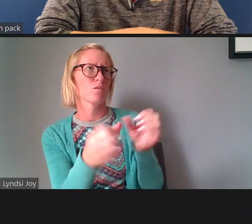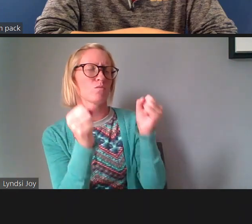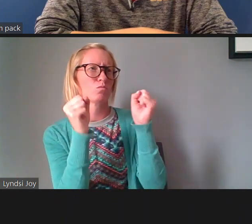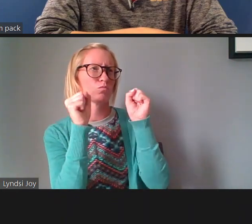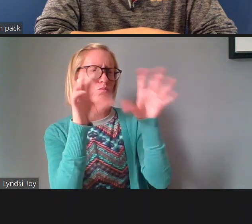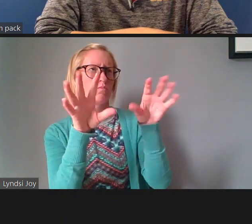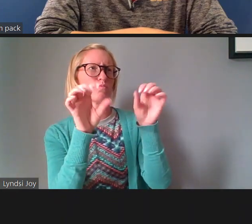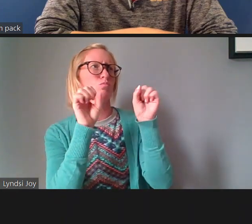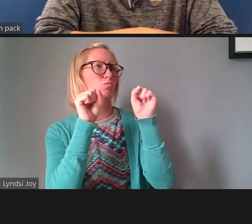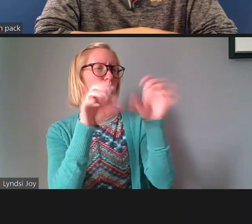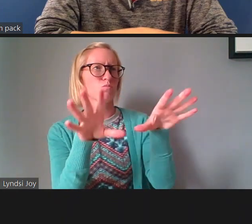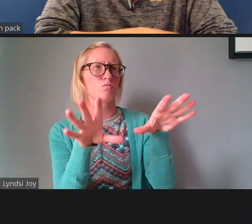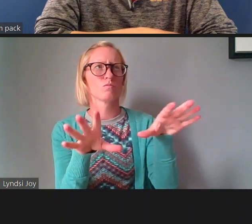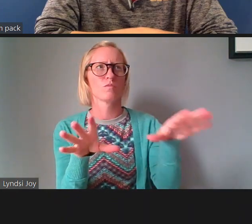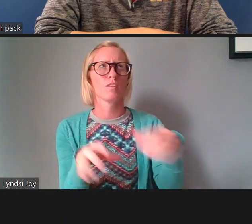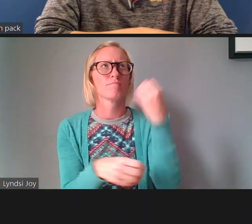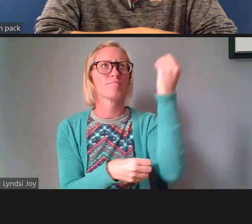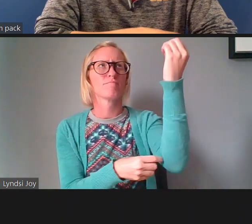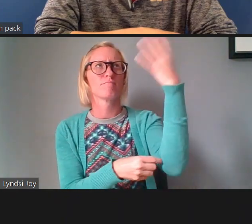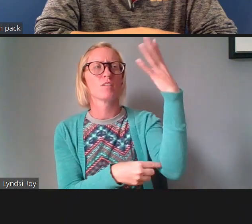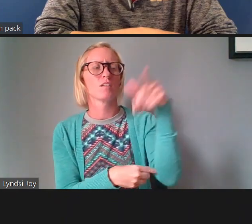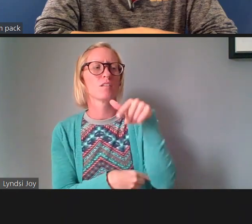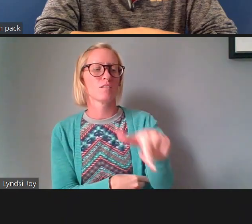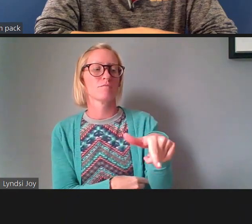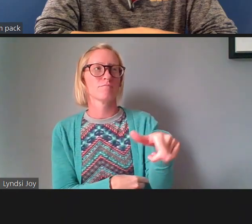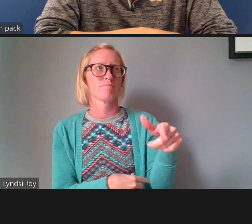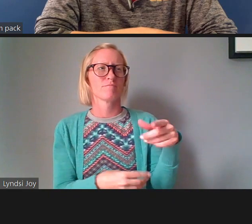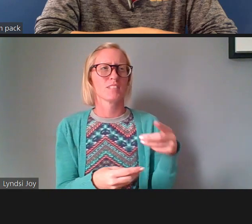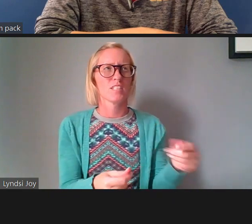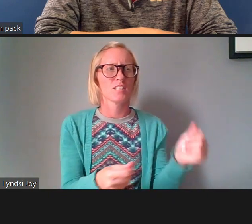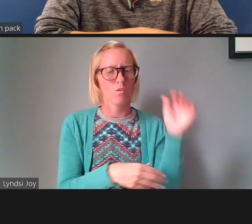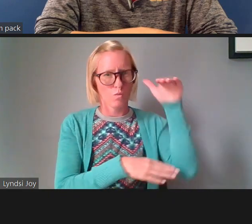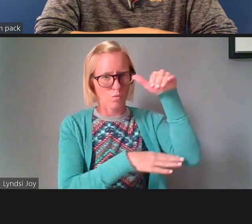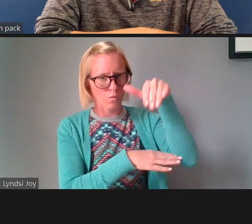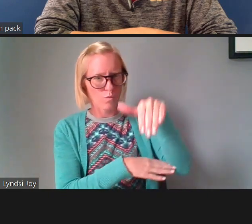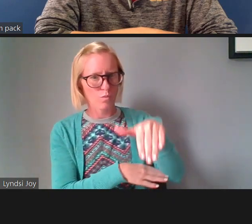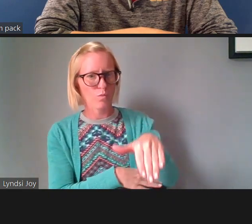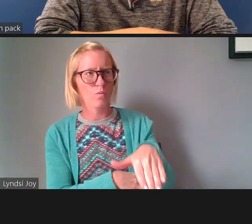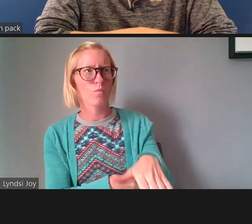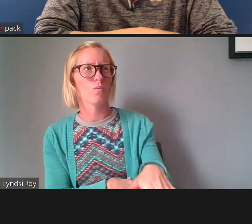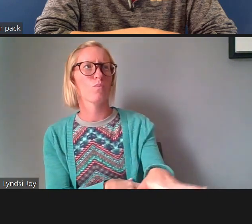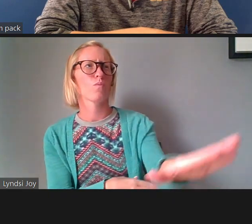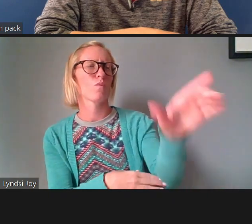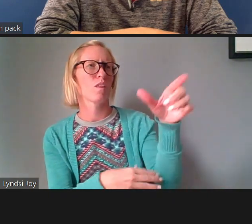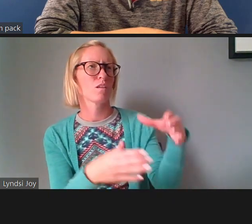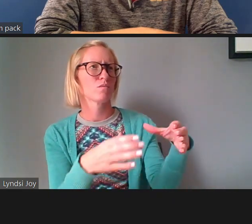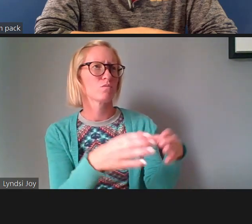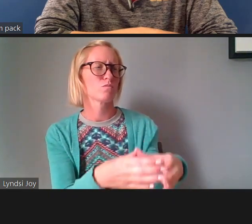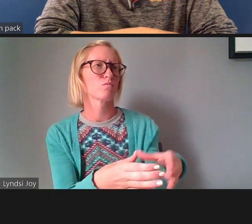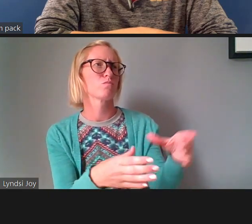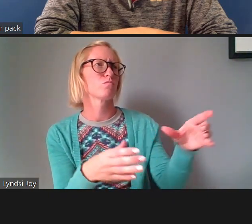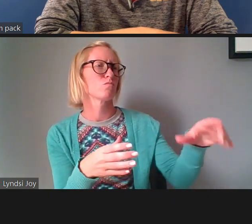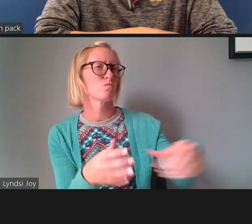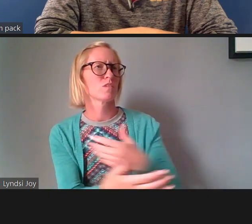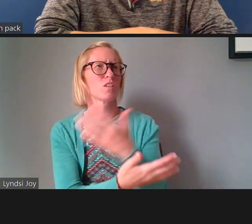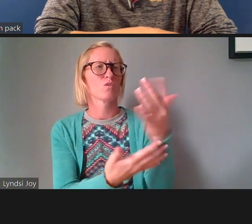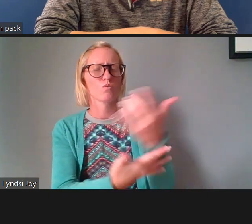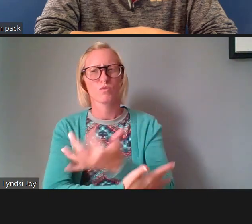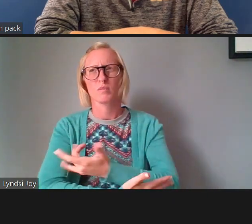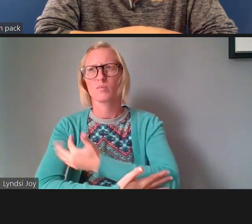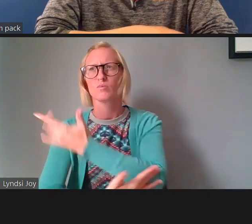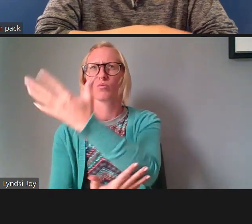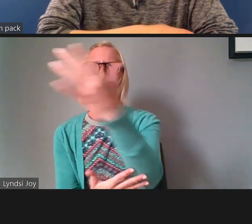of light through the foliage, was the tendency of slope. Whether this hole, laced as it was with the cables of creepers, stood higher than